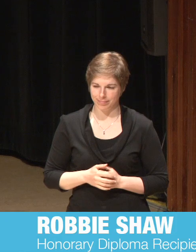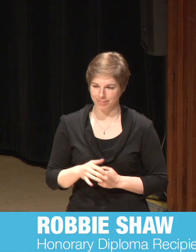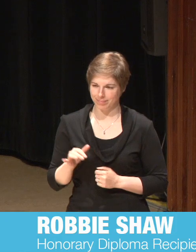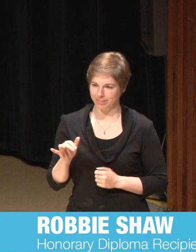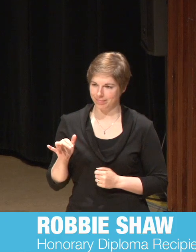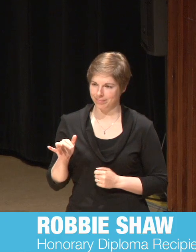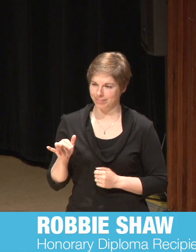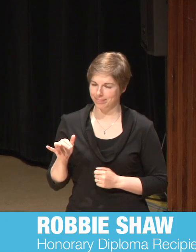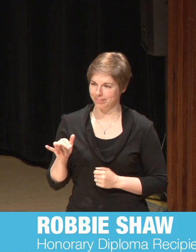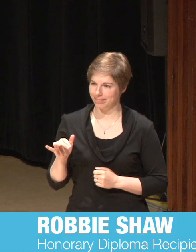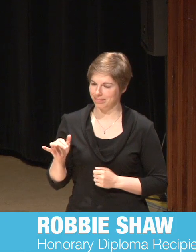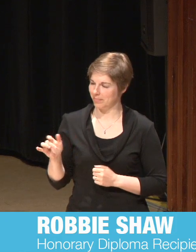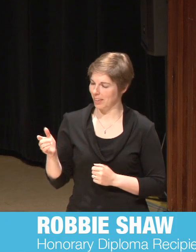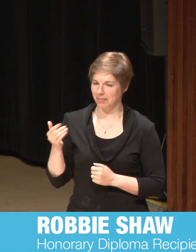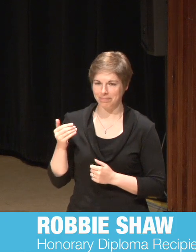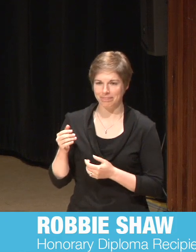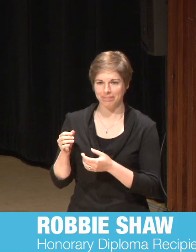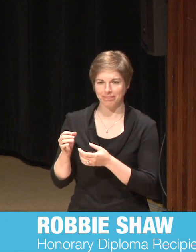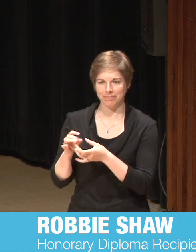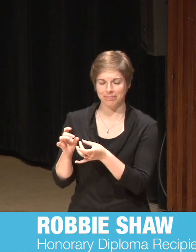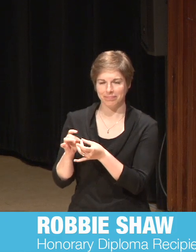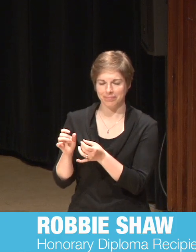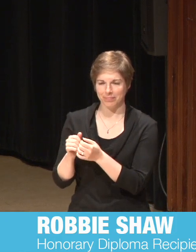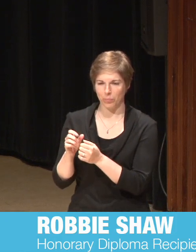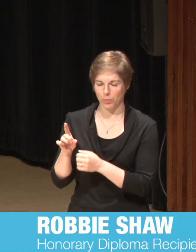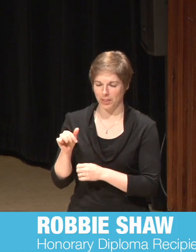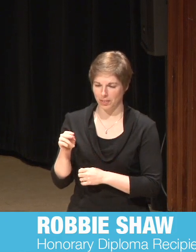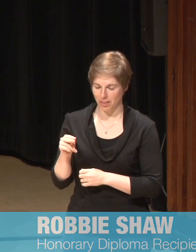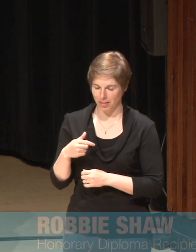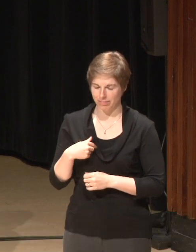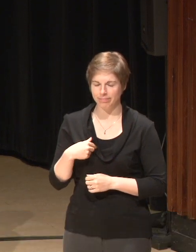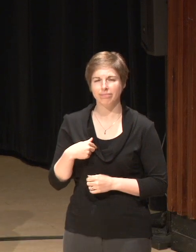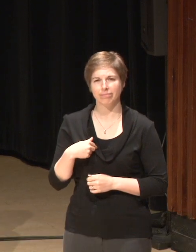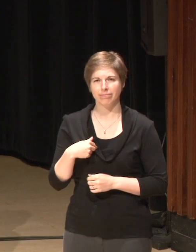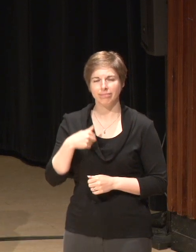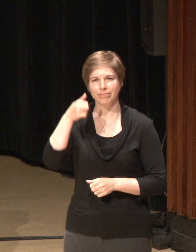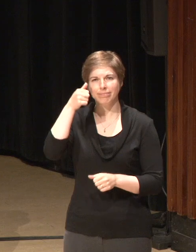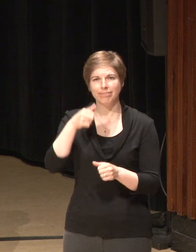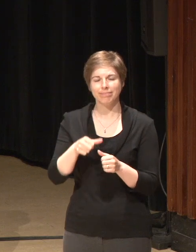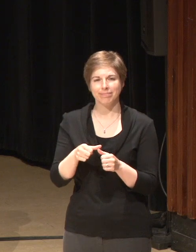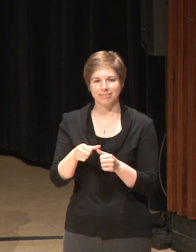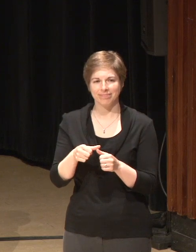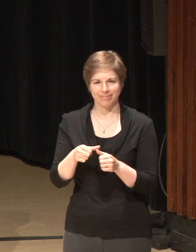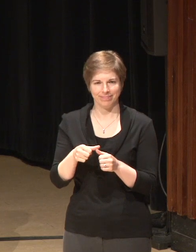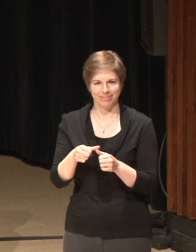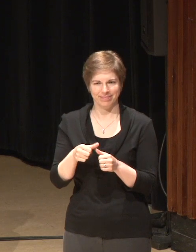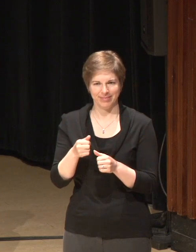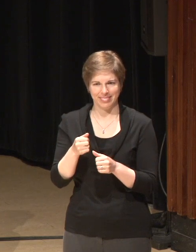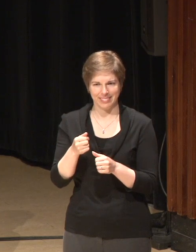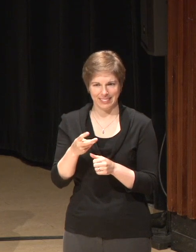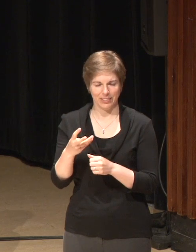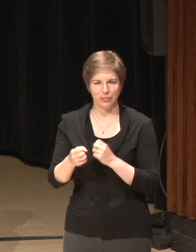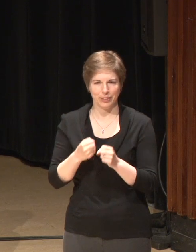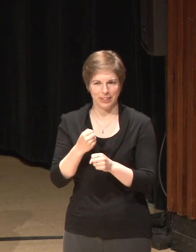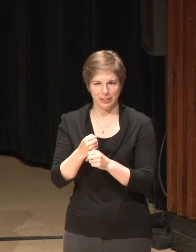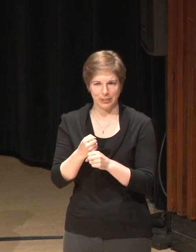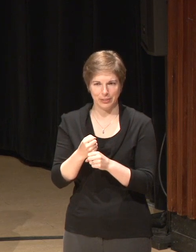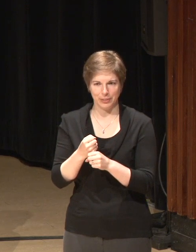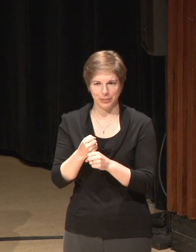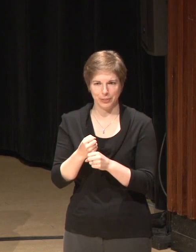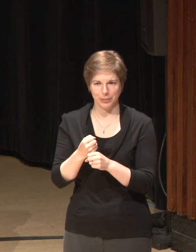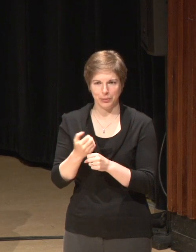Don was chatting, that quite a few years ago, he was the principal of the King's